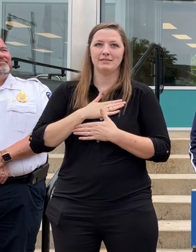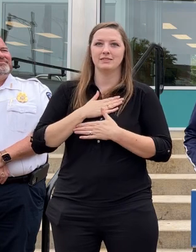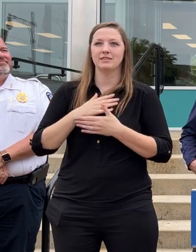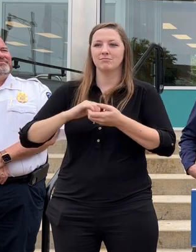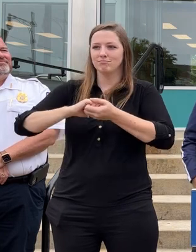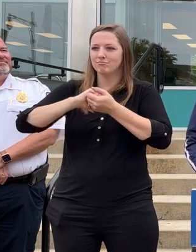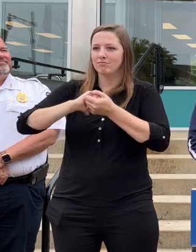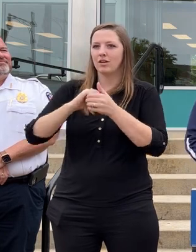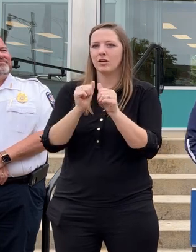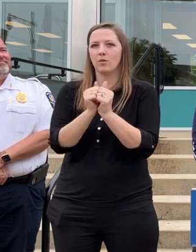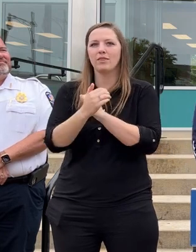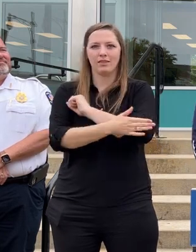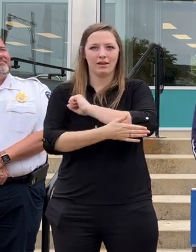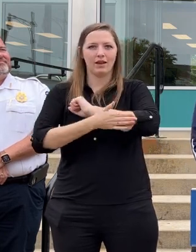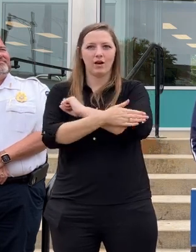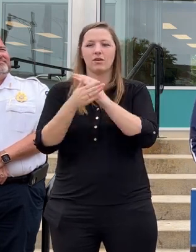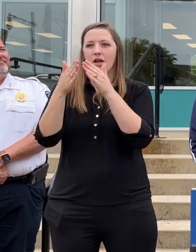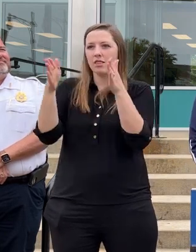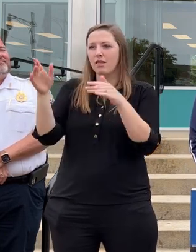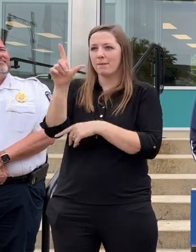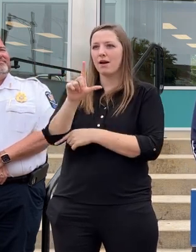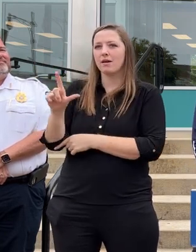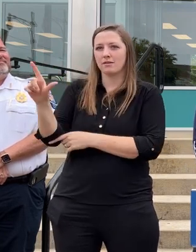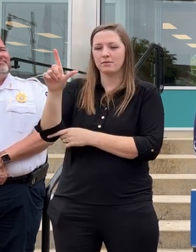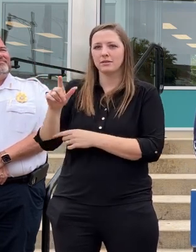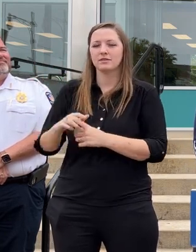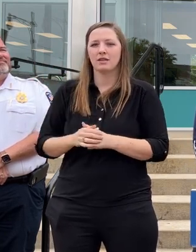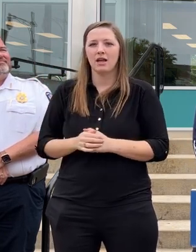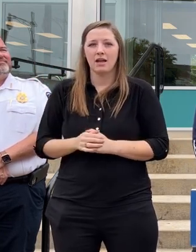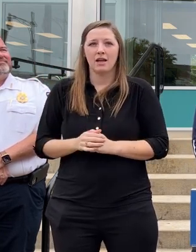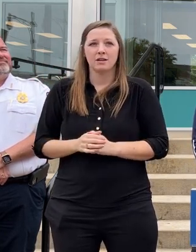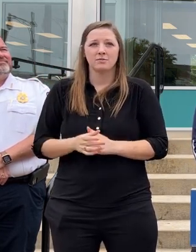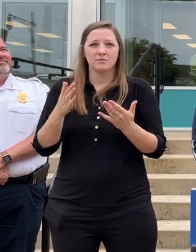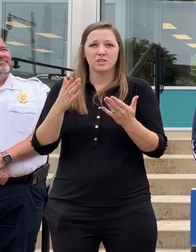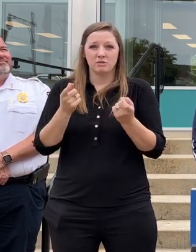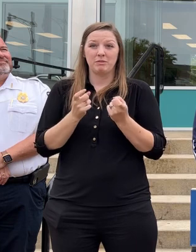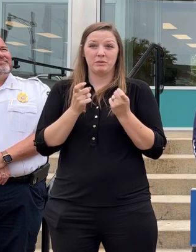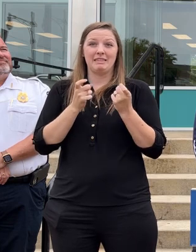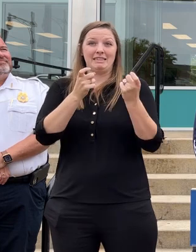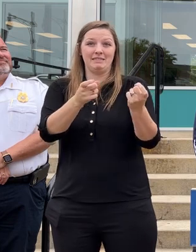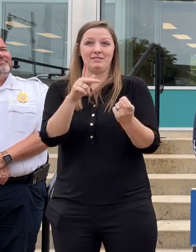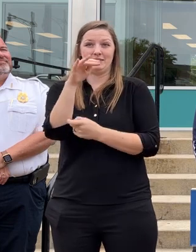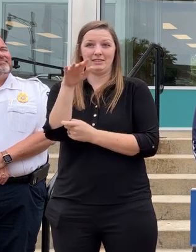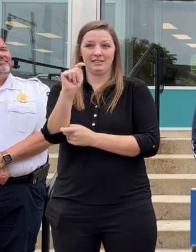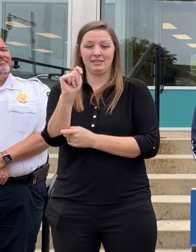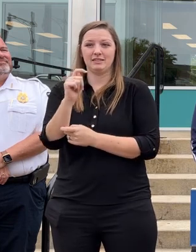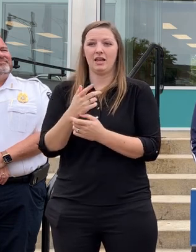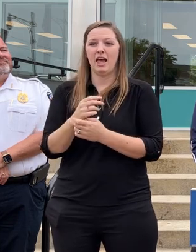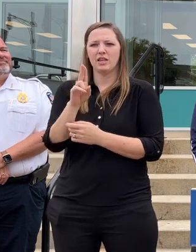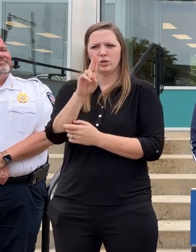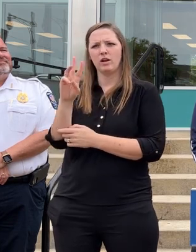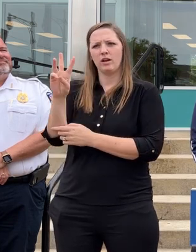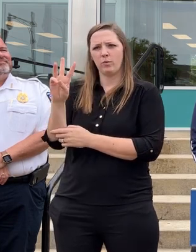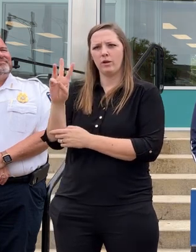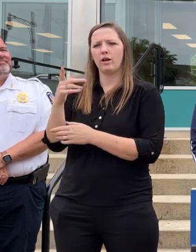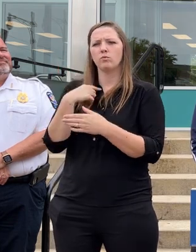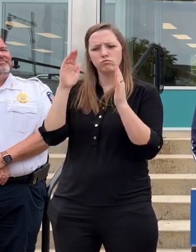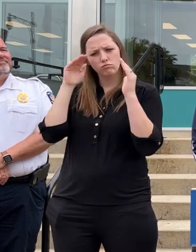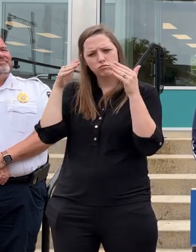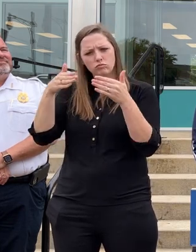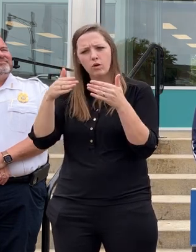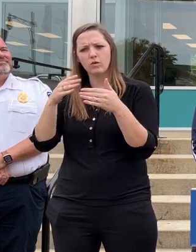partnering with the county and the public libraries, to get these kits out. At the United Way, we focus on